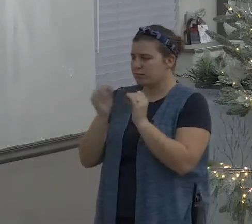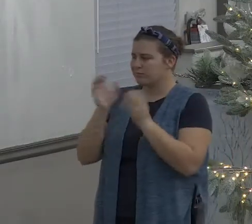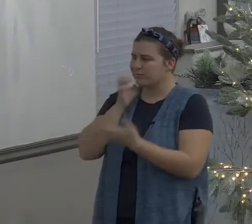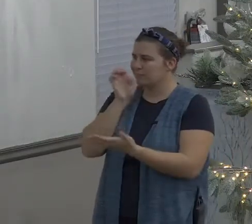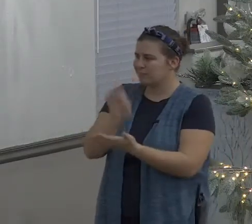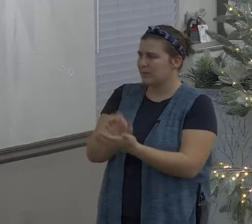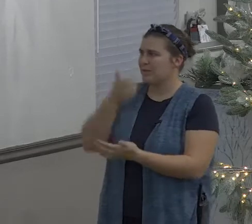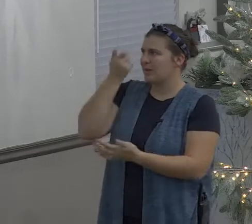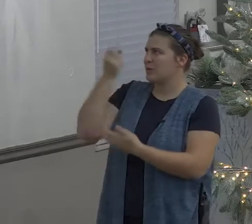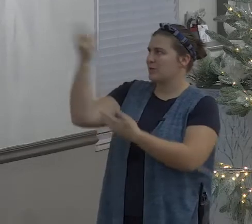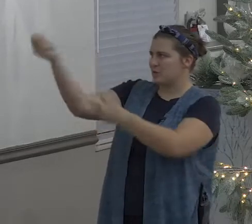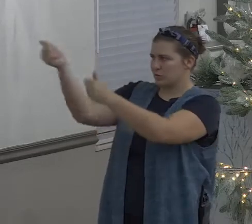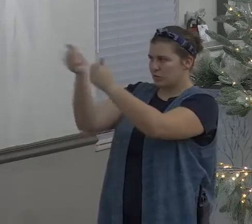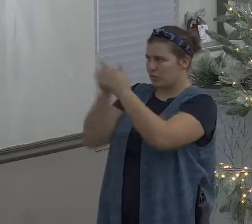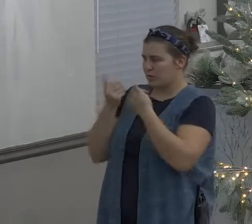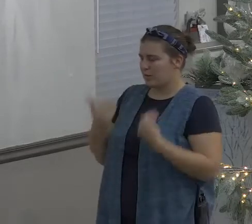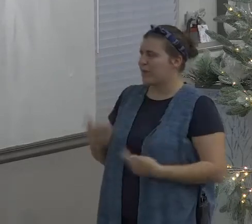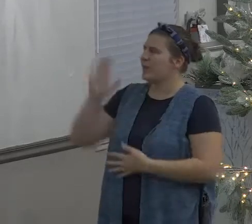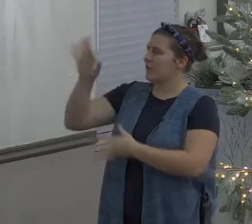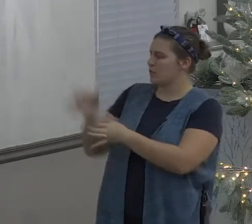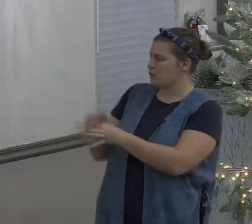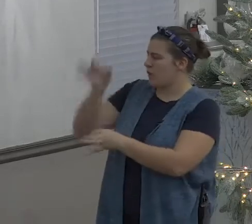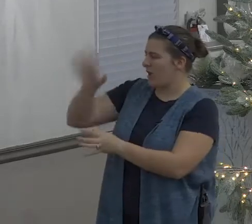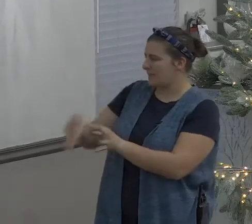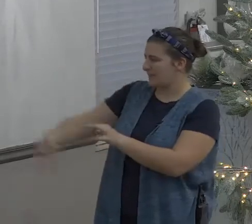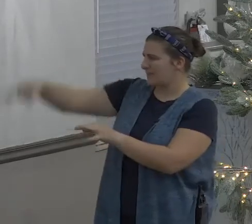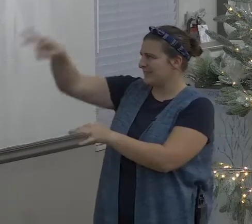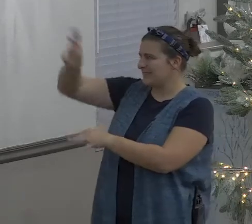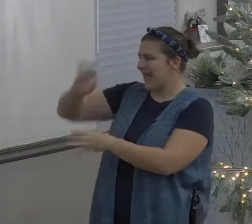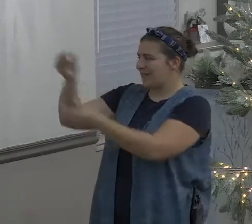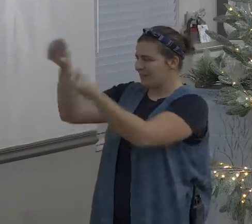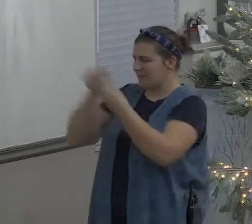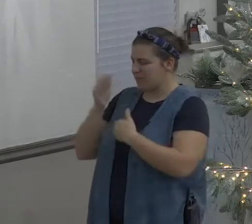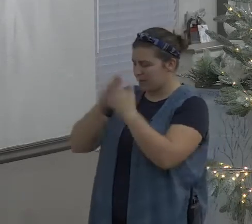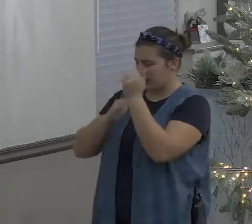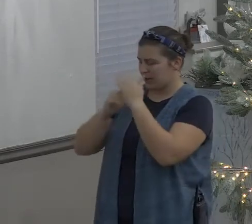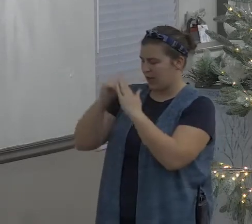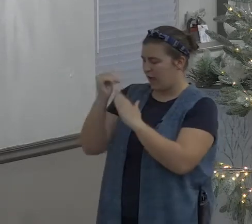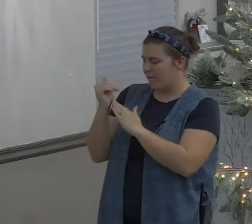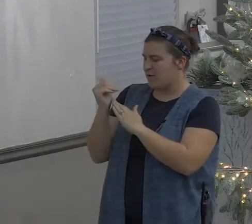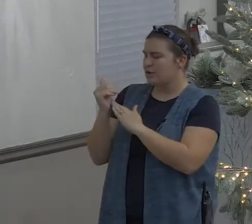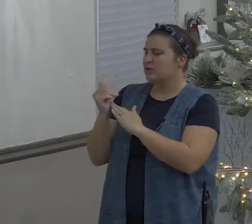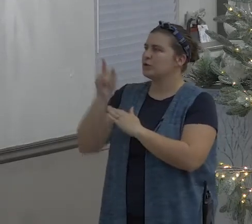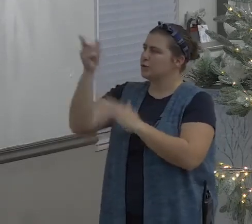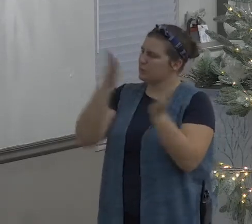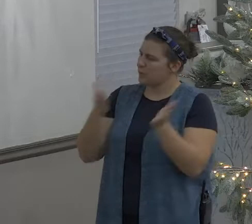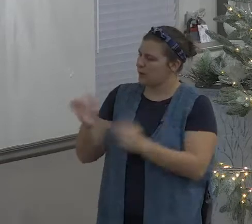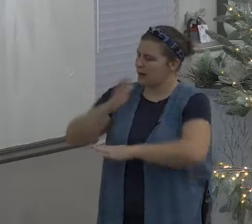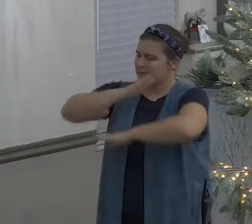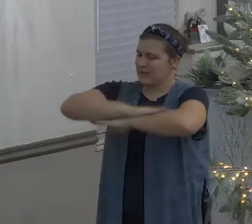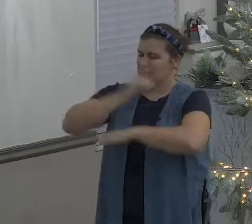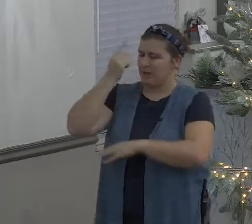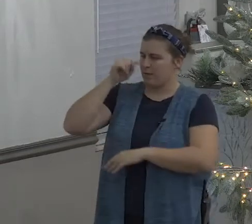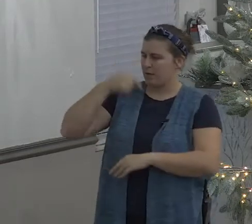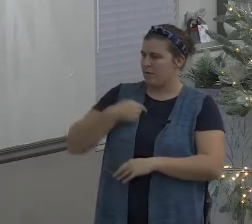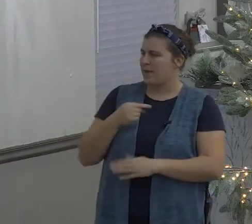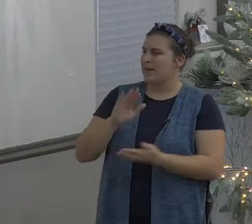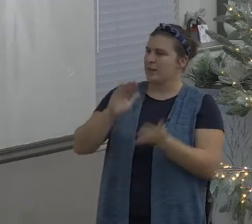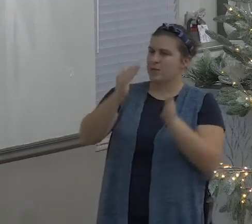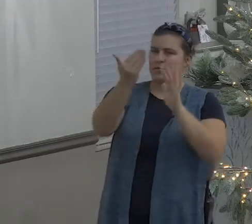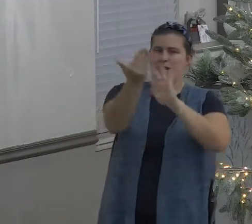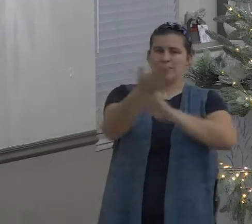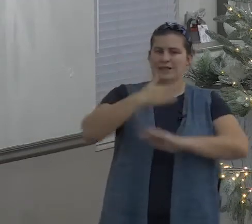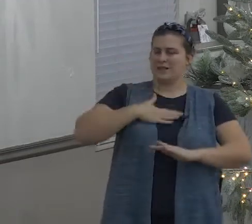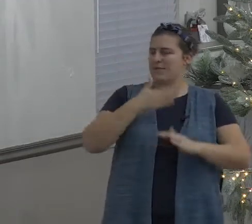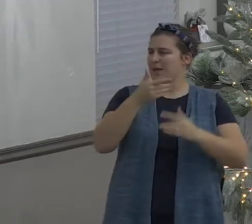for his name's sake yea though I walk through the valley of the shadow of death I will fear no evil for